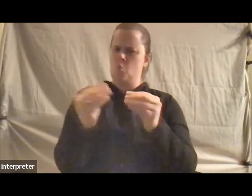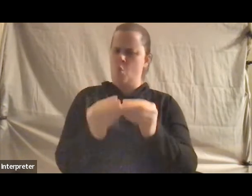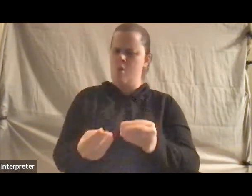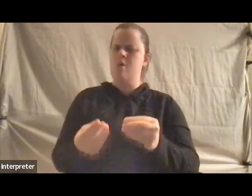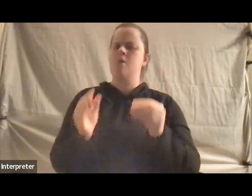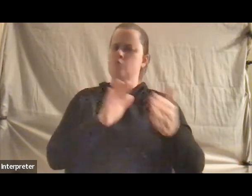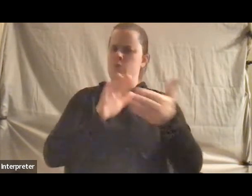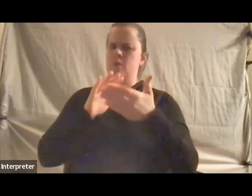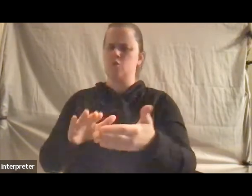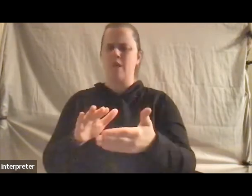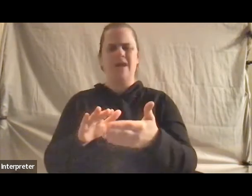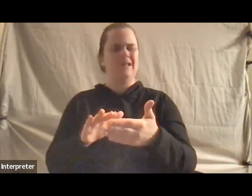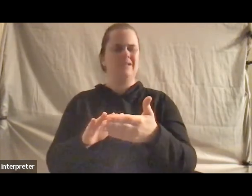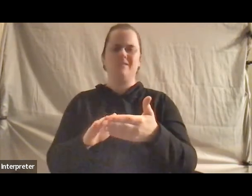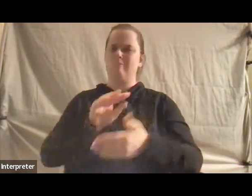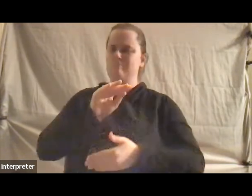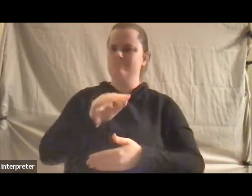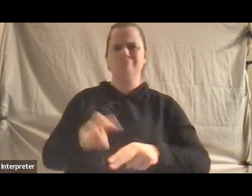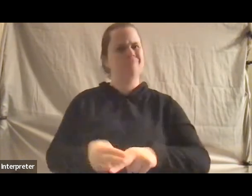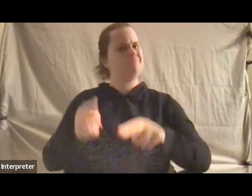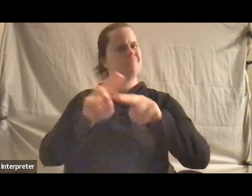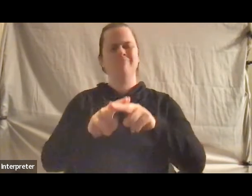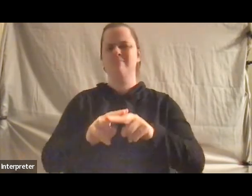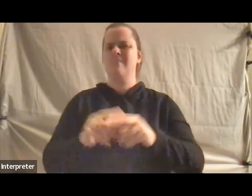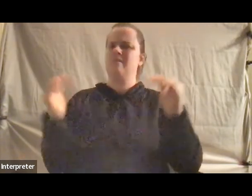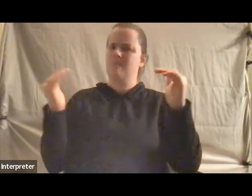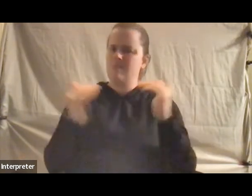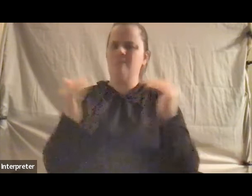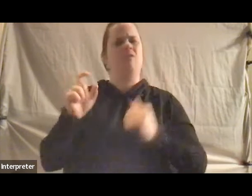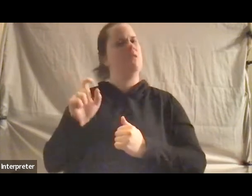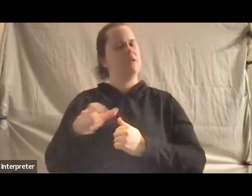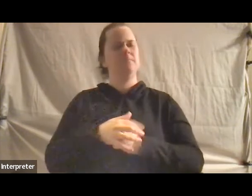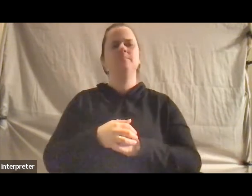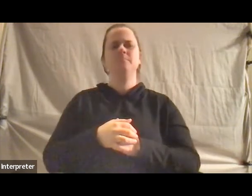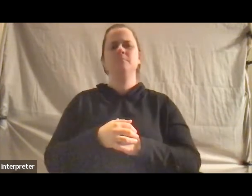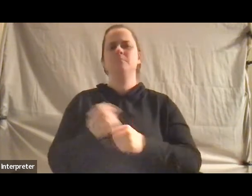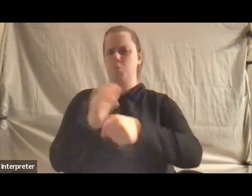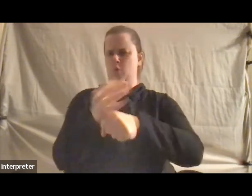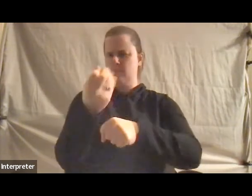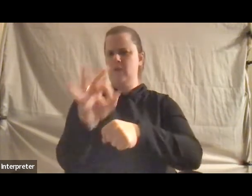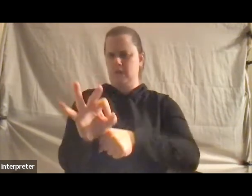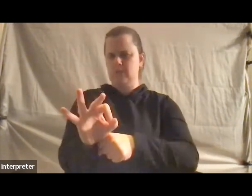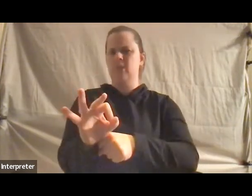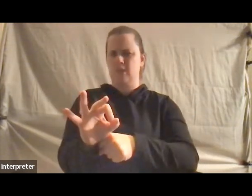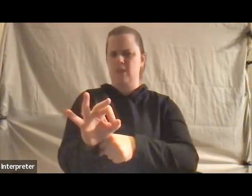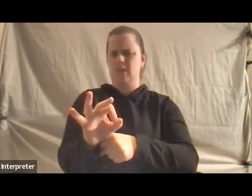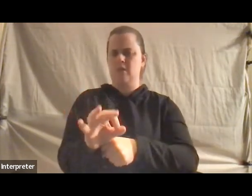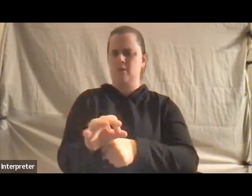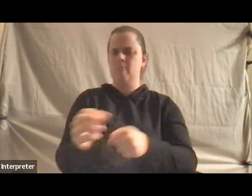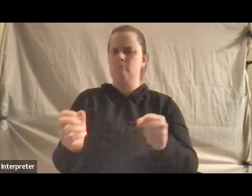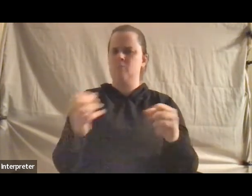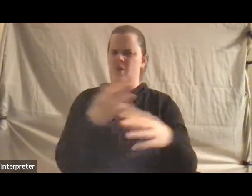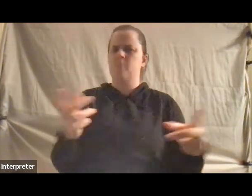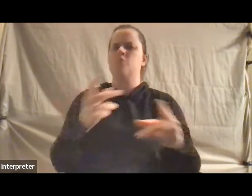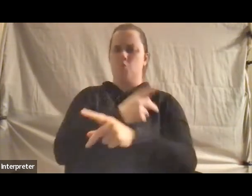staggering scale of the crisis and level of need. Now, COVID-19 has exacerbated this issue